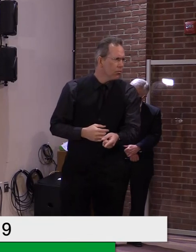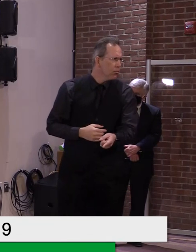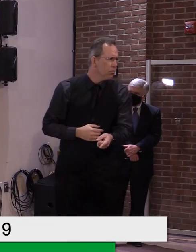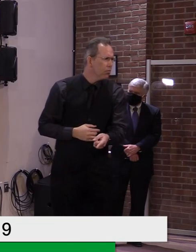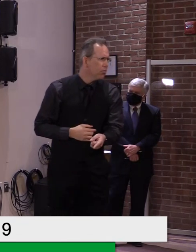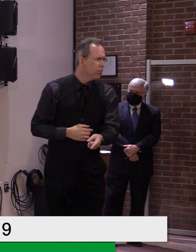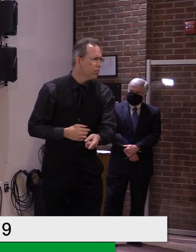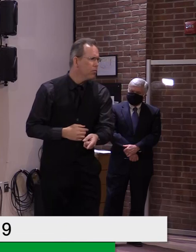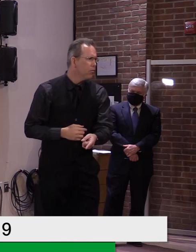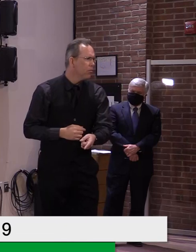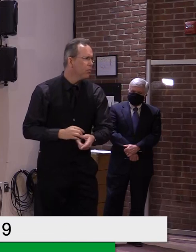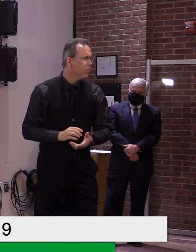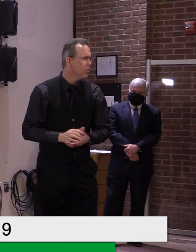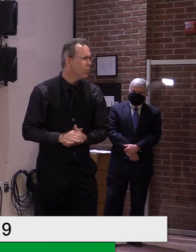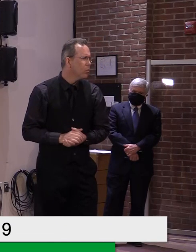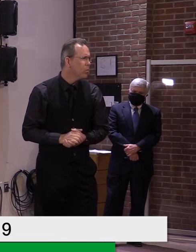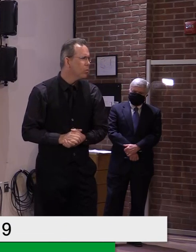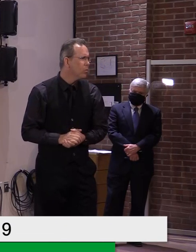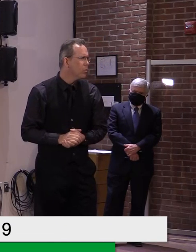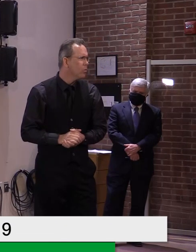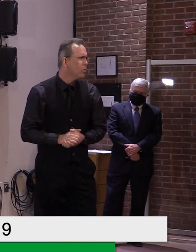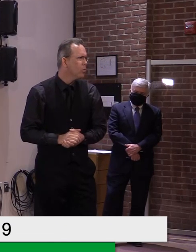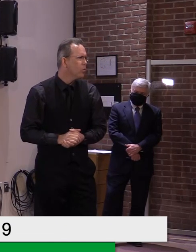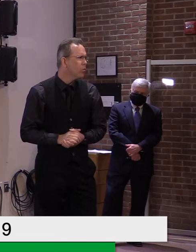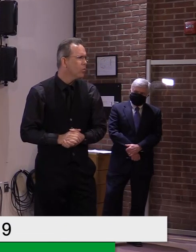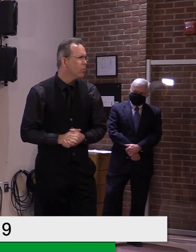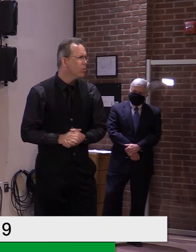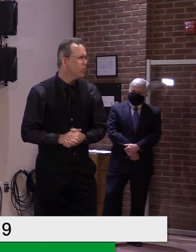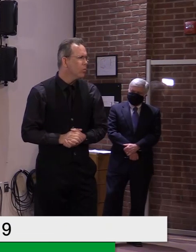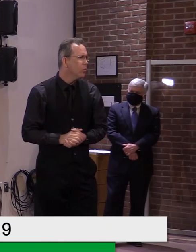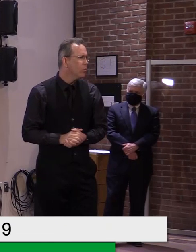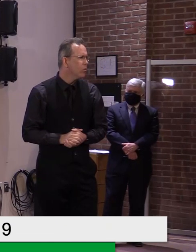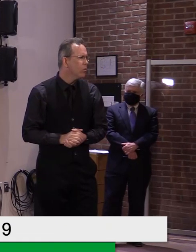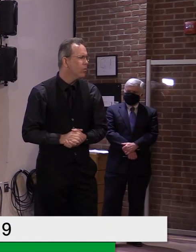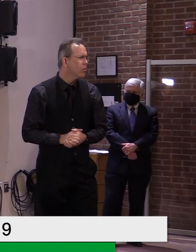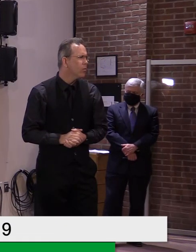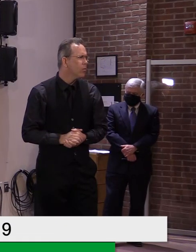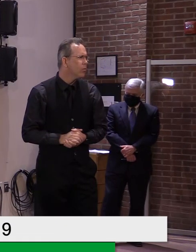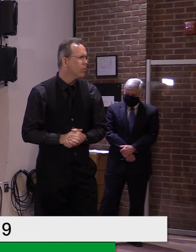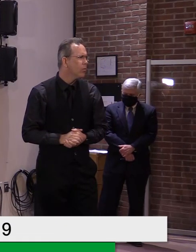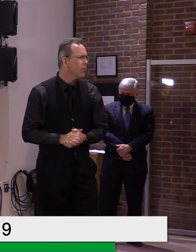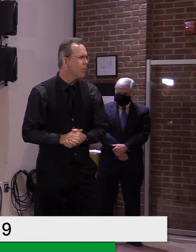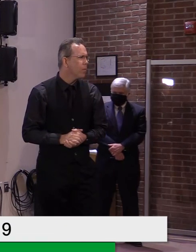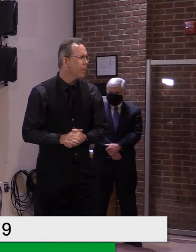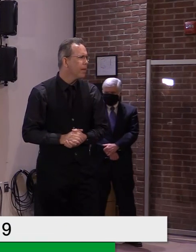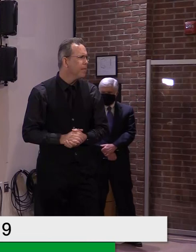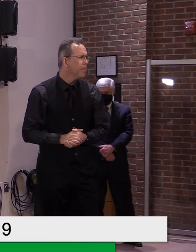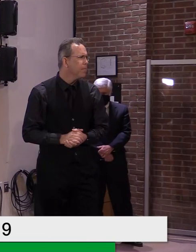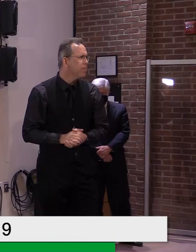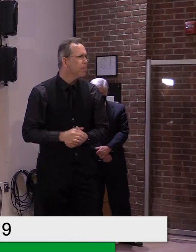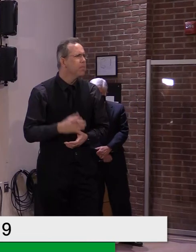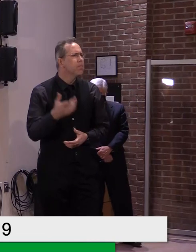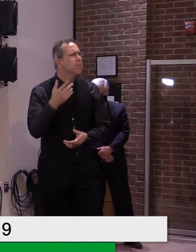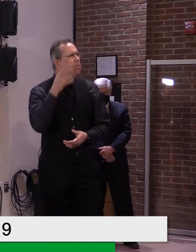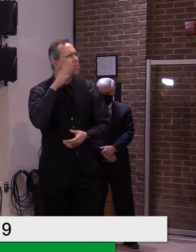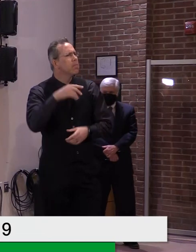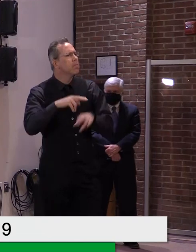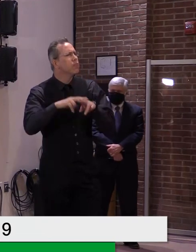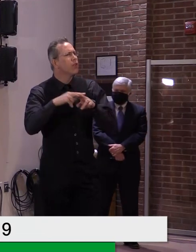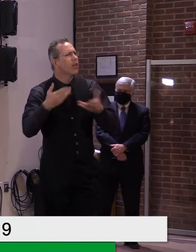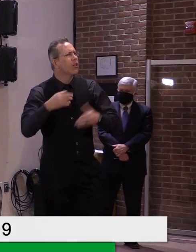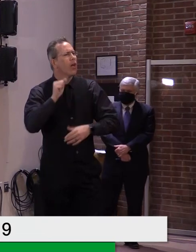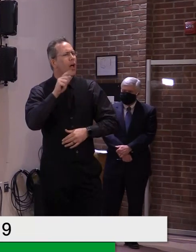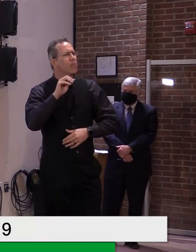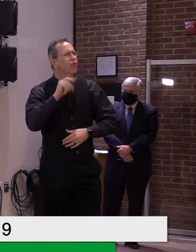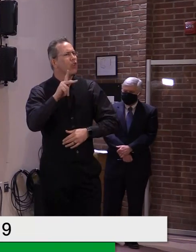think I've actually seen the train in the station here. Do you know, or have you heard any updates on whether or not the Amtrak